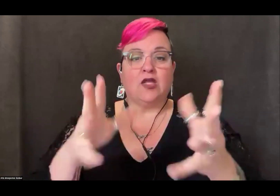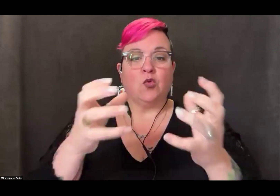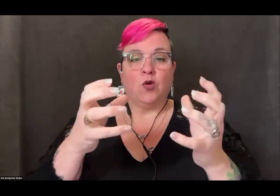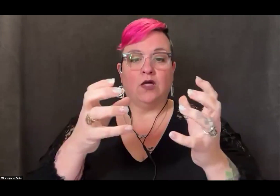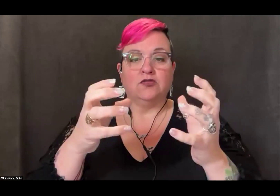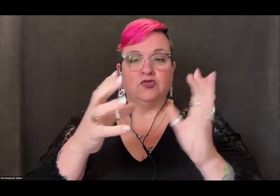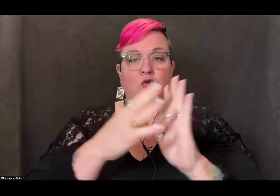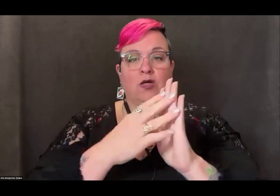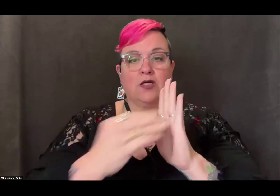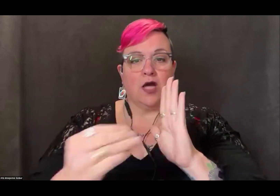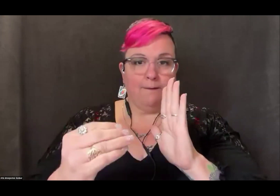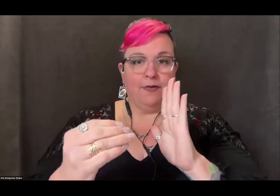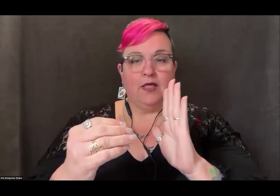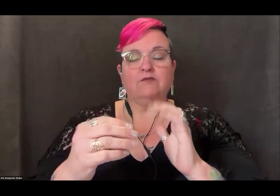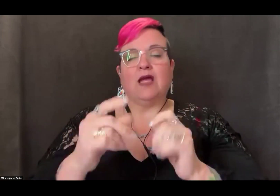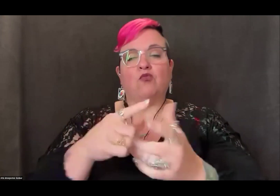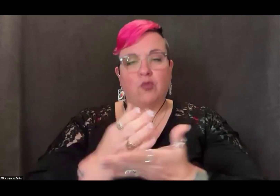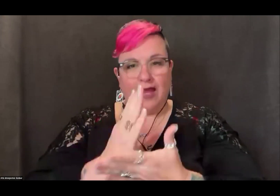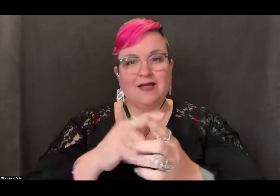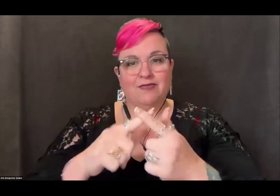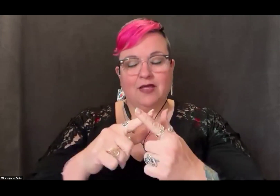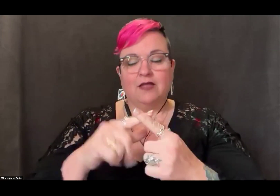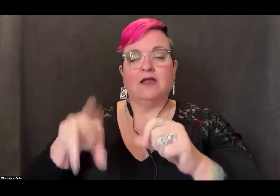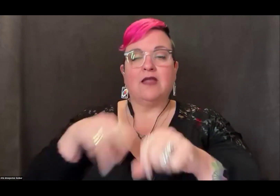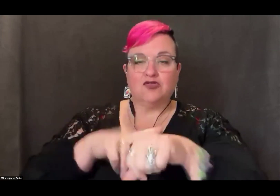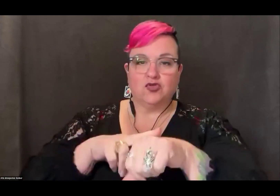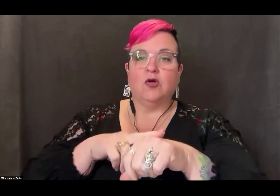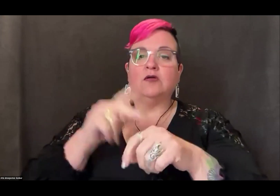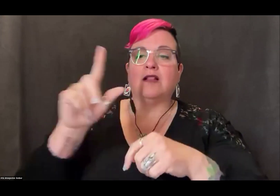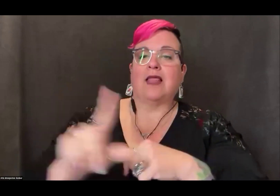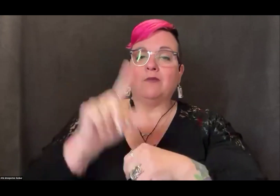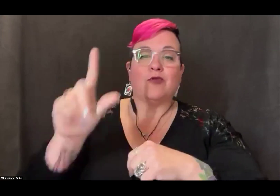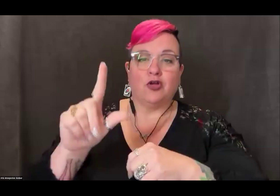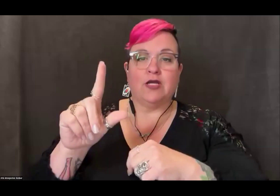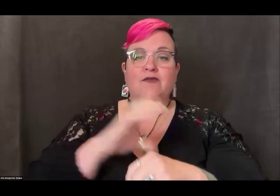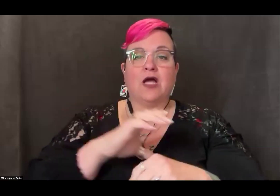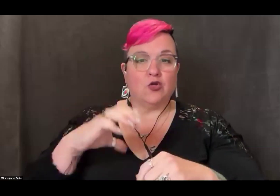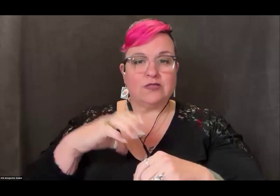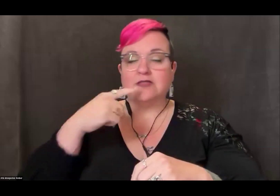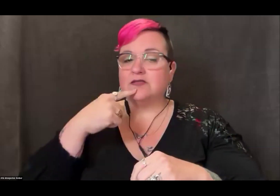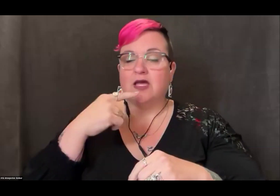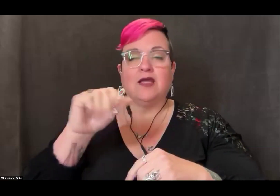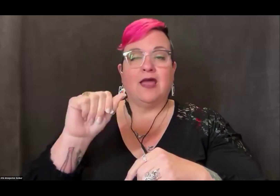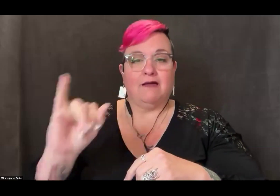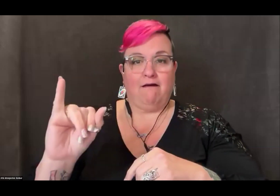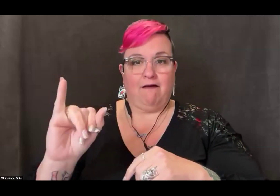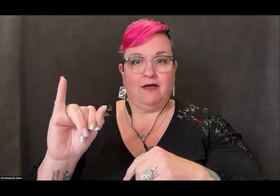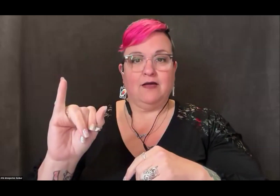copyrighted, AI, I believe National Library of Congress has says that AI content produced cannot be